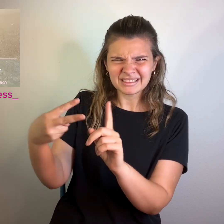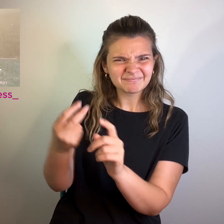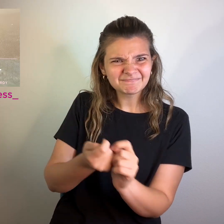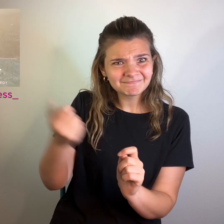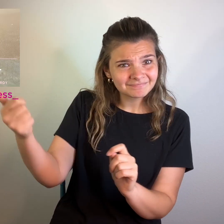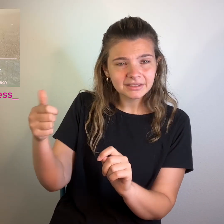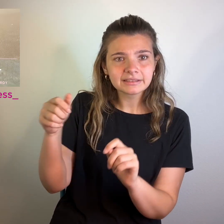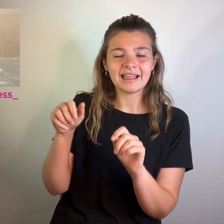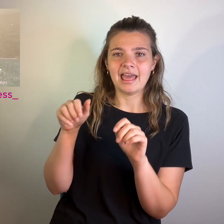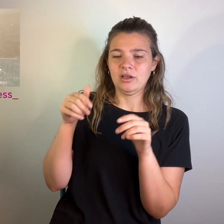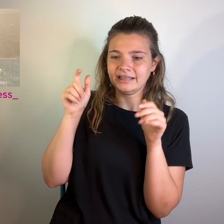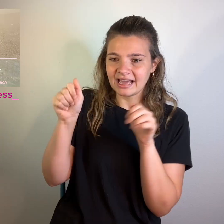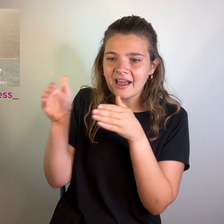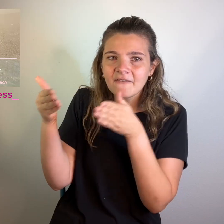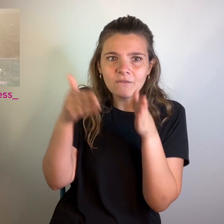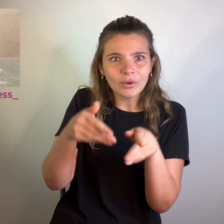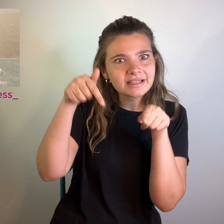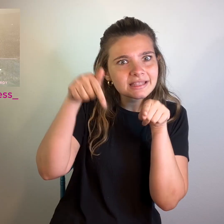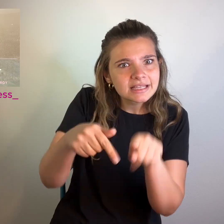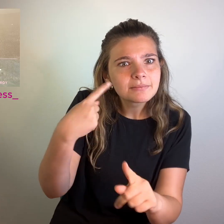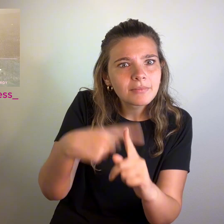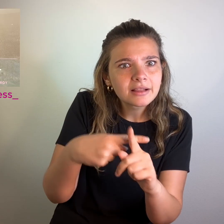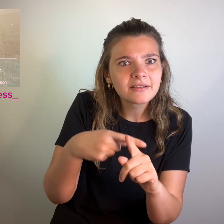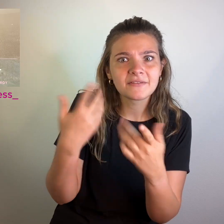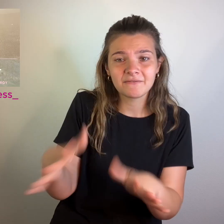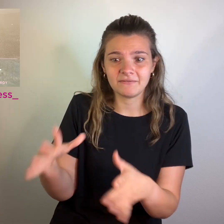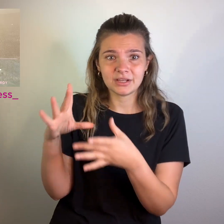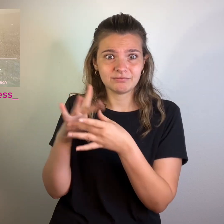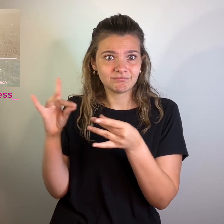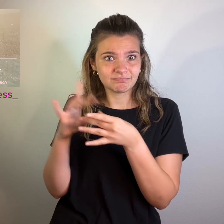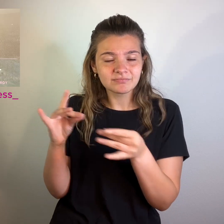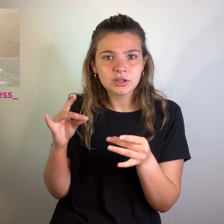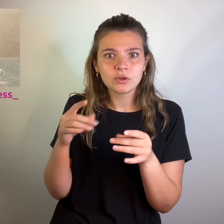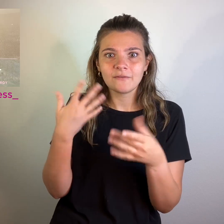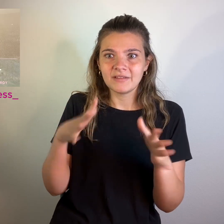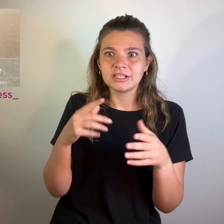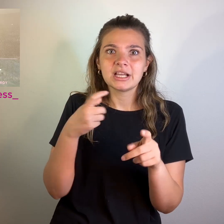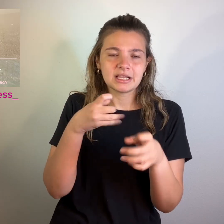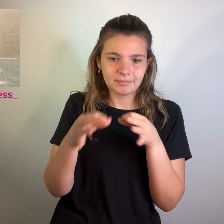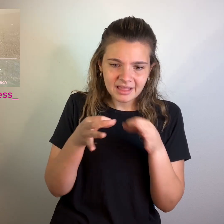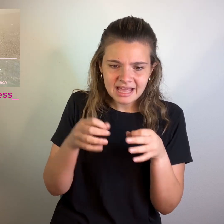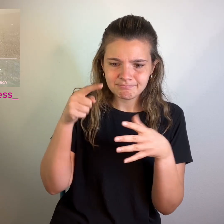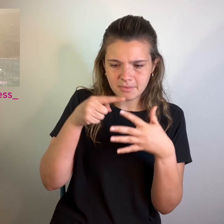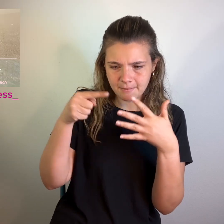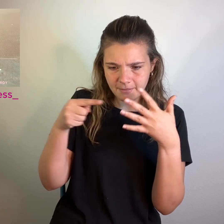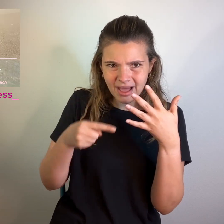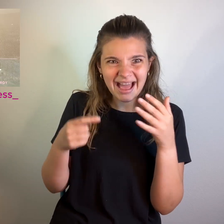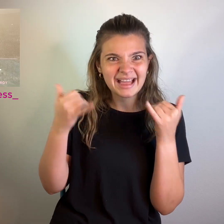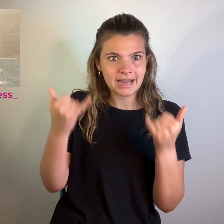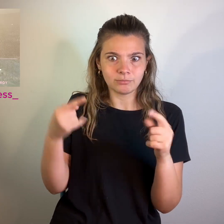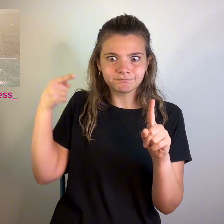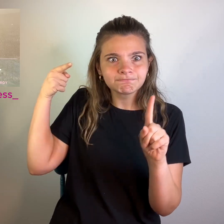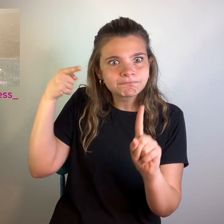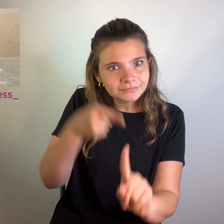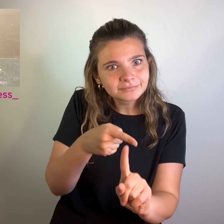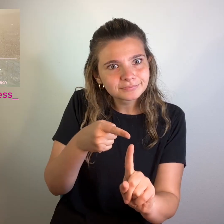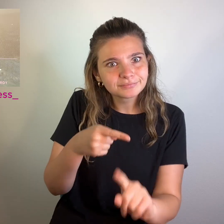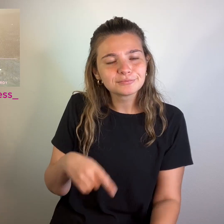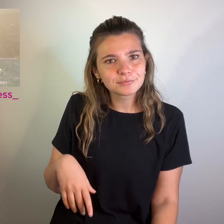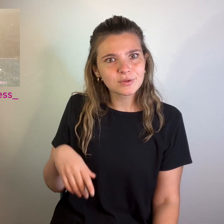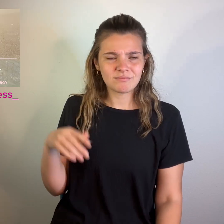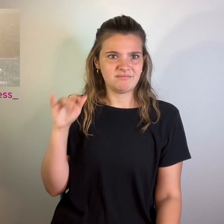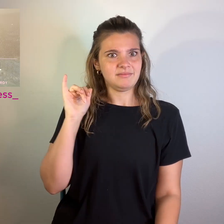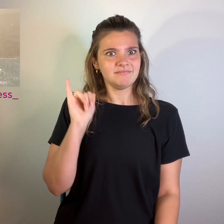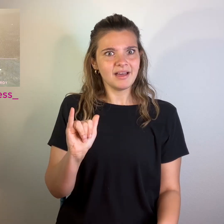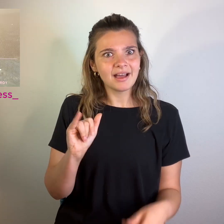your focus needs to be from what you told me. You told me XYZ. This is the eyes on the prize. That's the kind of friendship